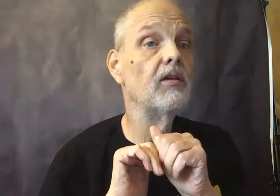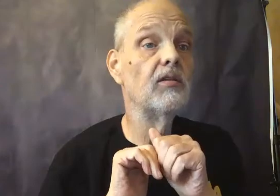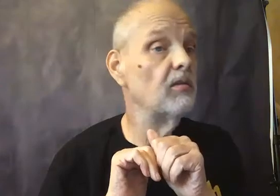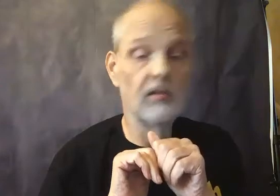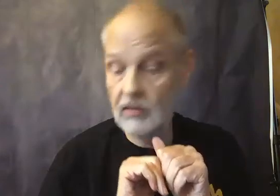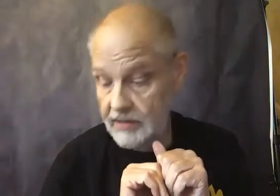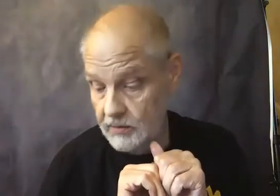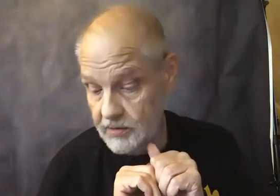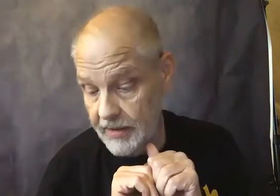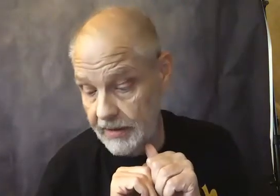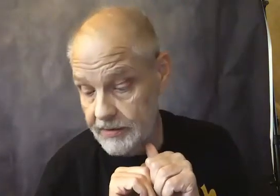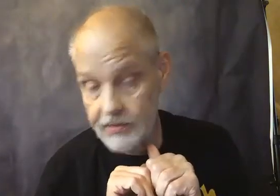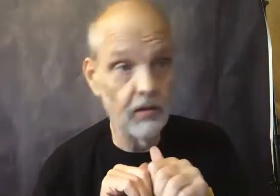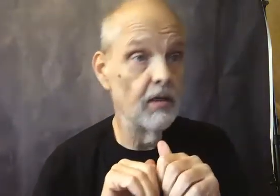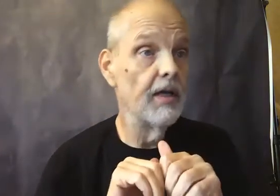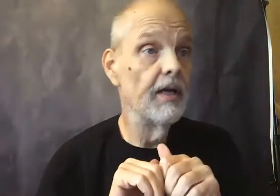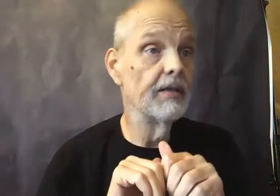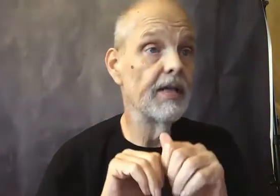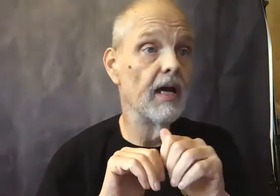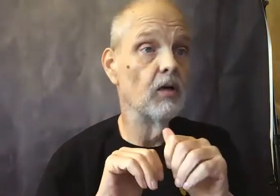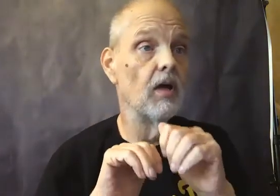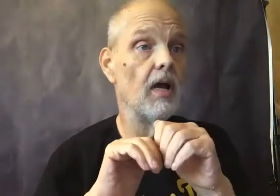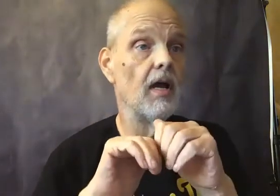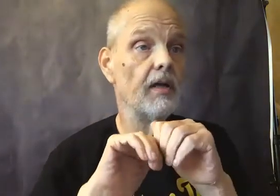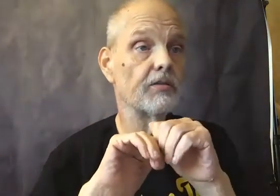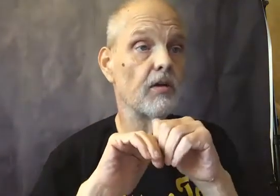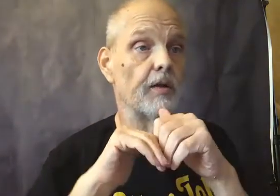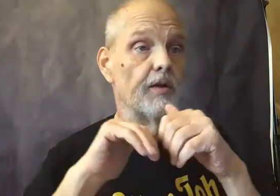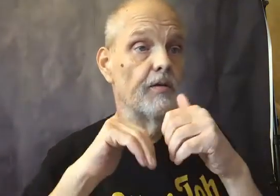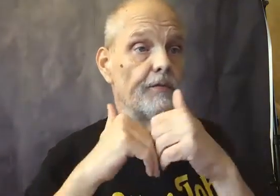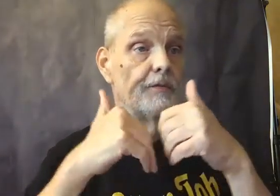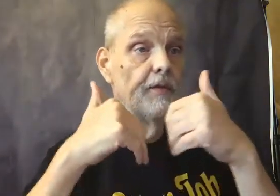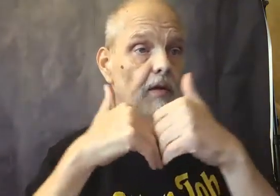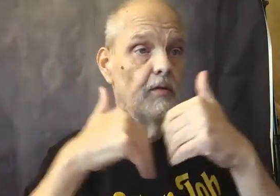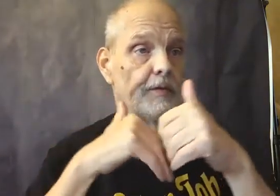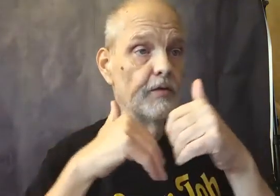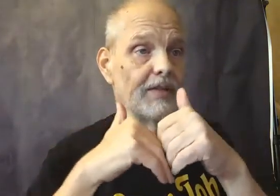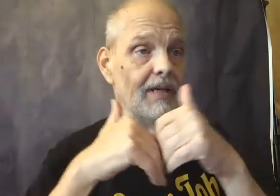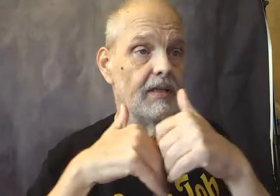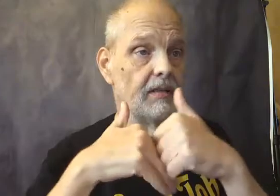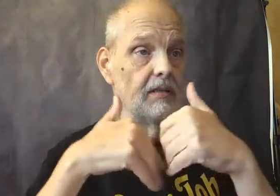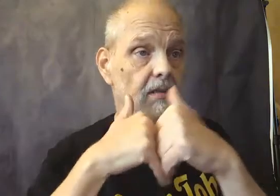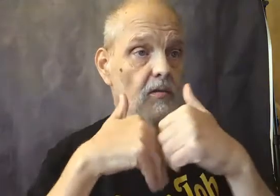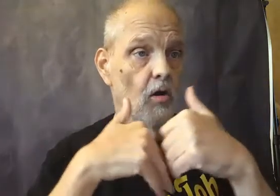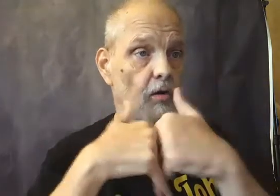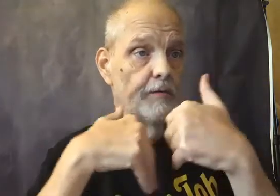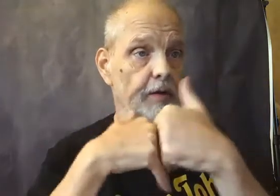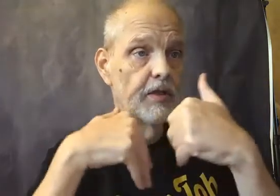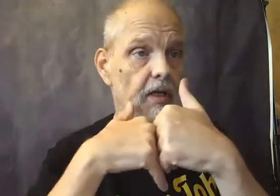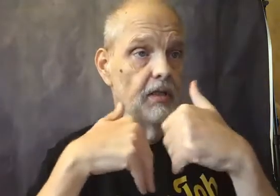And the last one doesn't make any sense at all, is how. You start with your fingers in, all your fingers in,